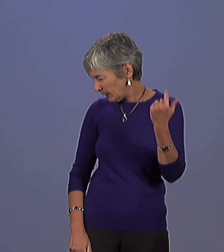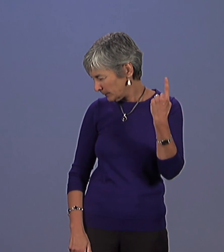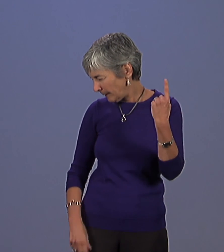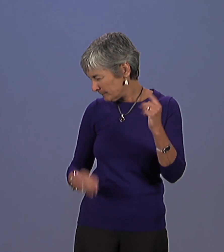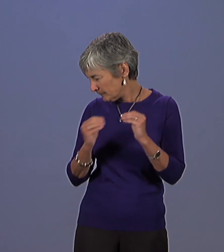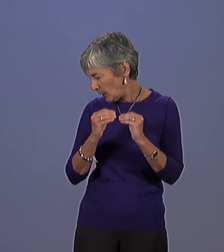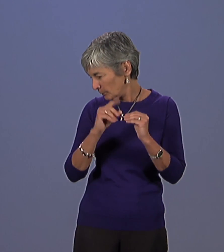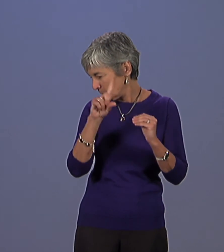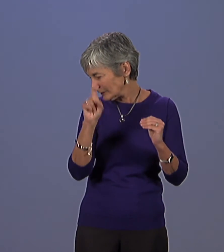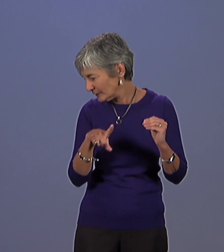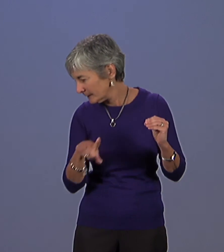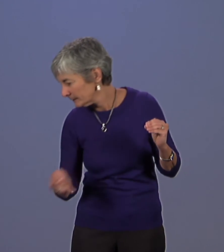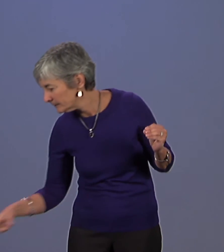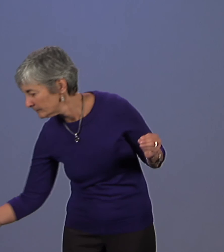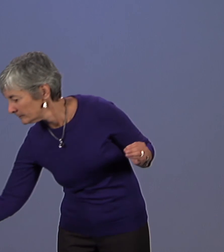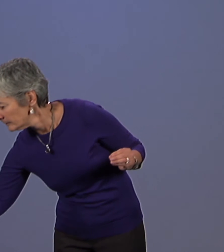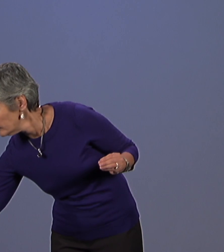Another one. One more question.